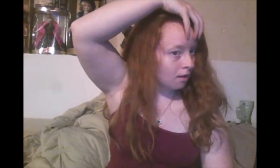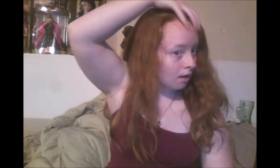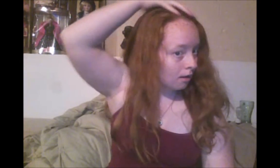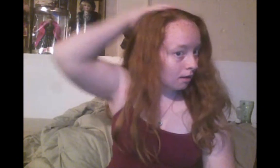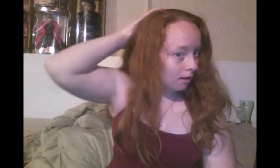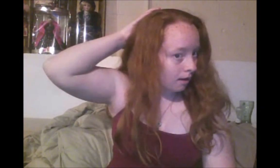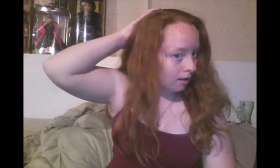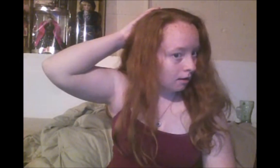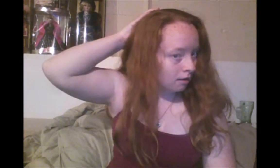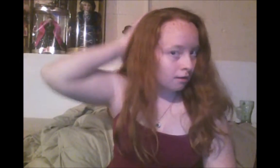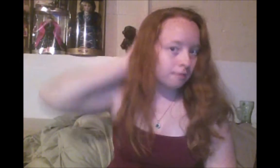Lion.